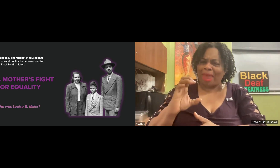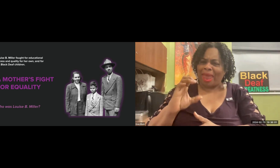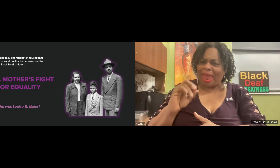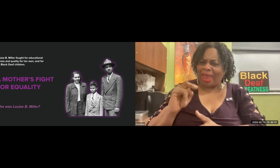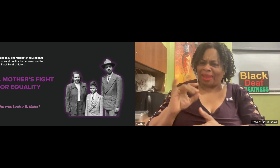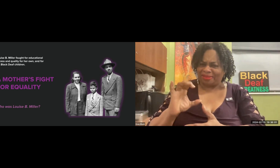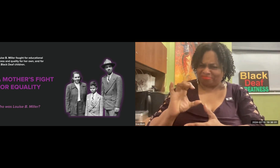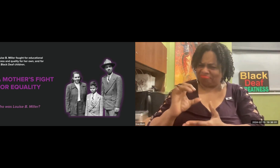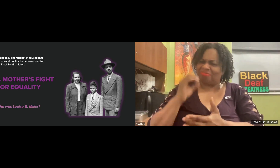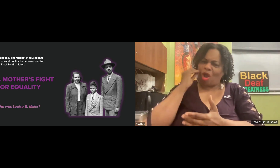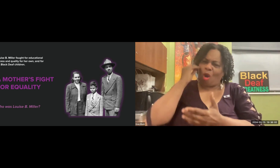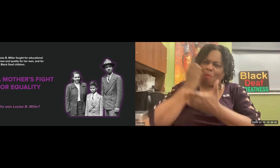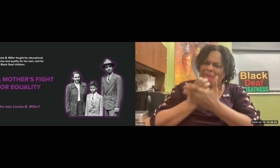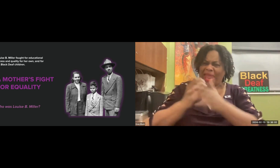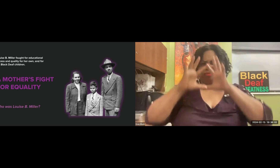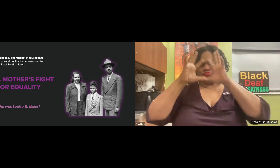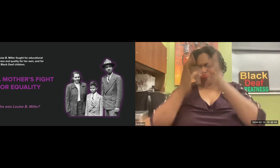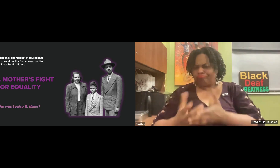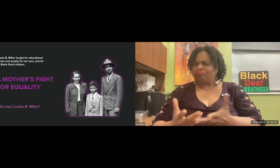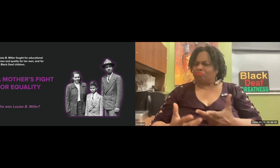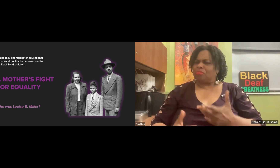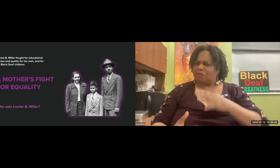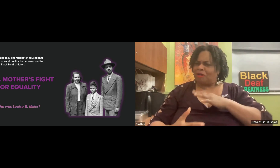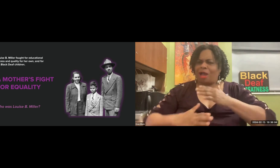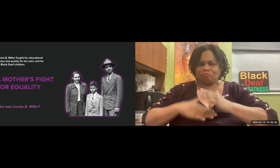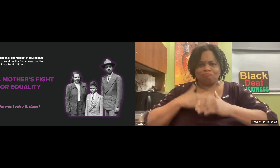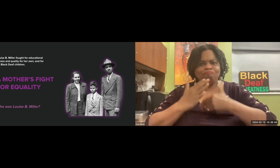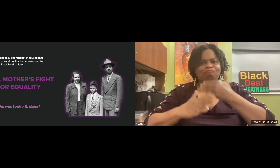were specializing in home economics.